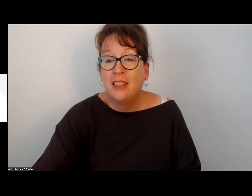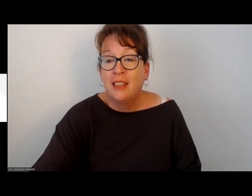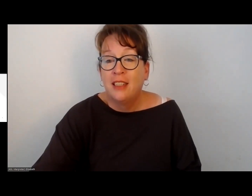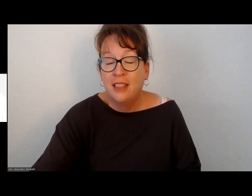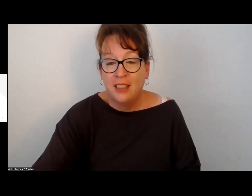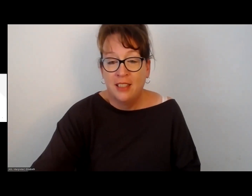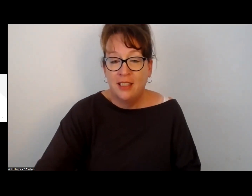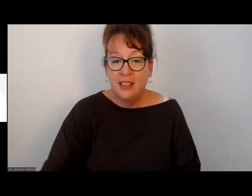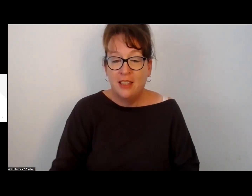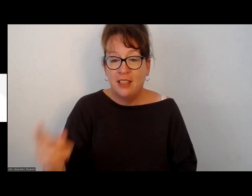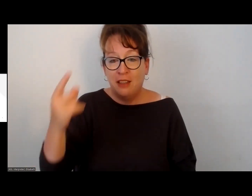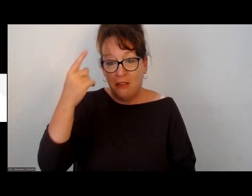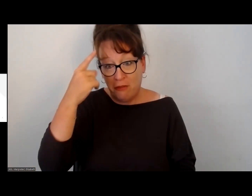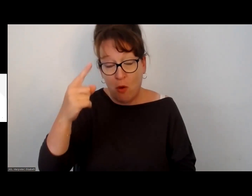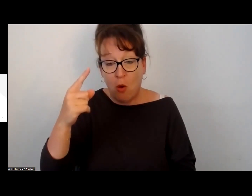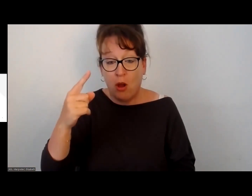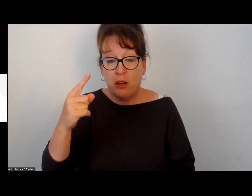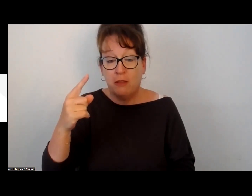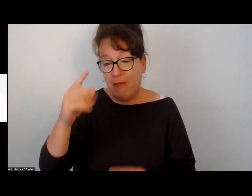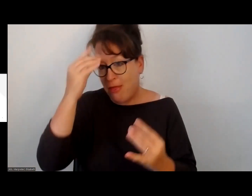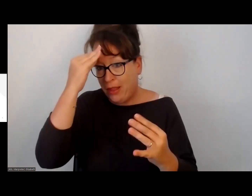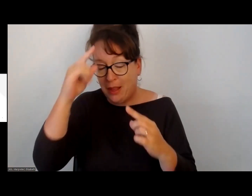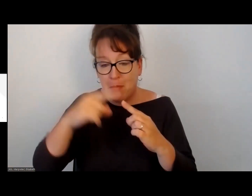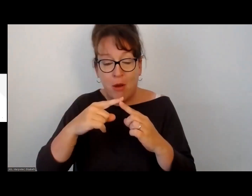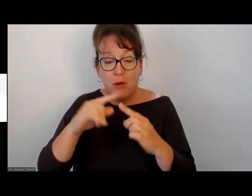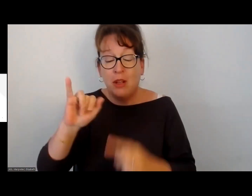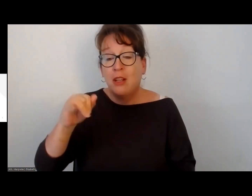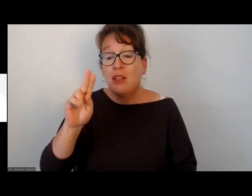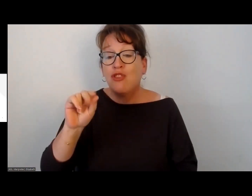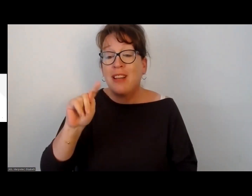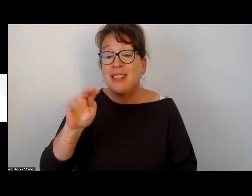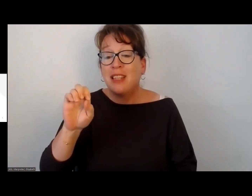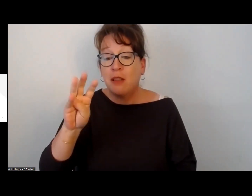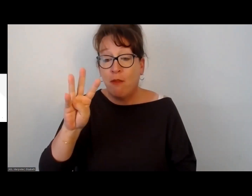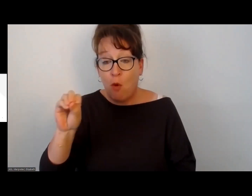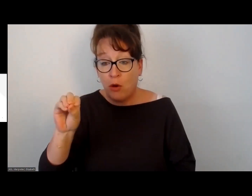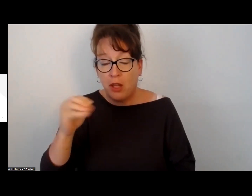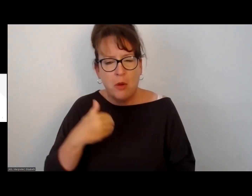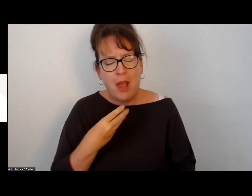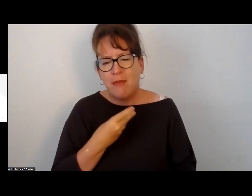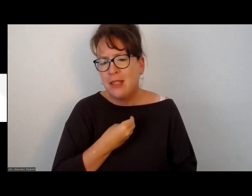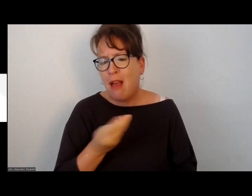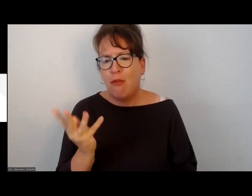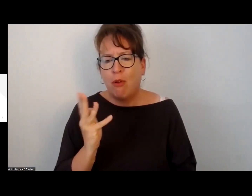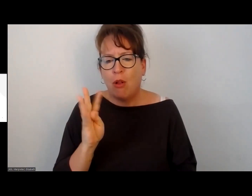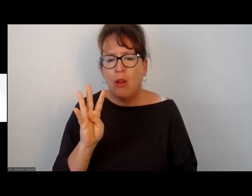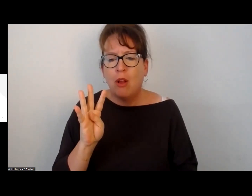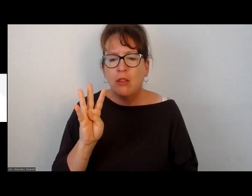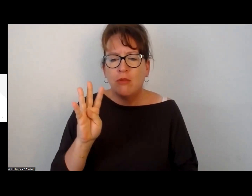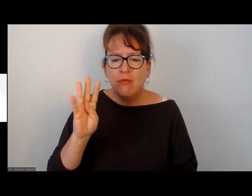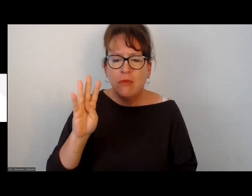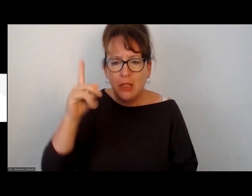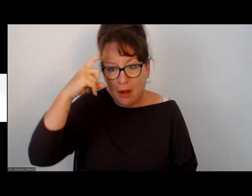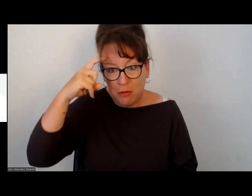in the spirit of Justice 40, right? There are several federal grants, and one of those